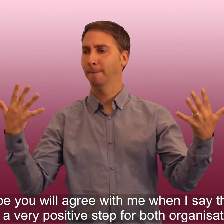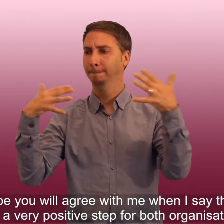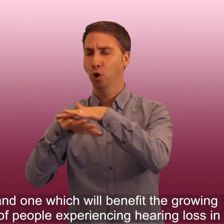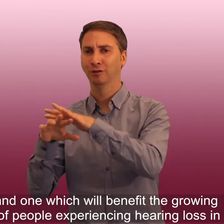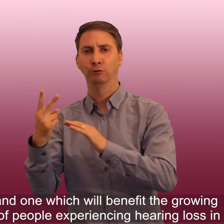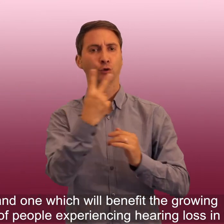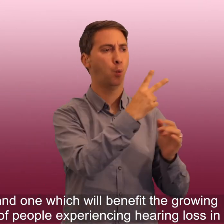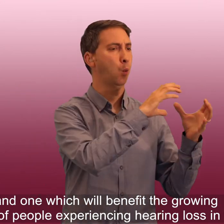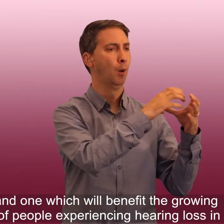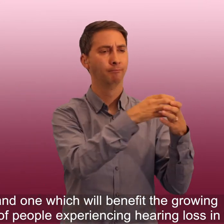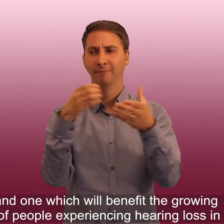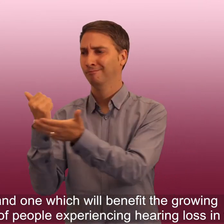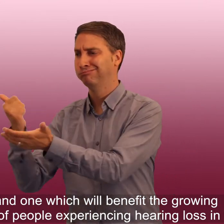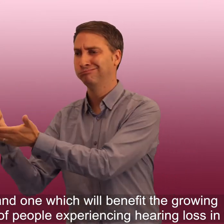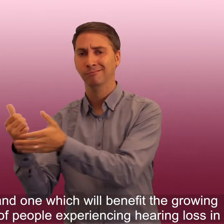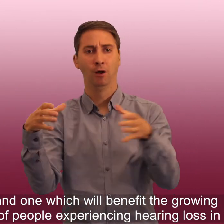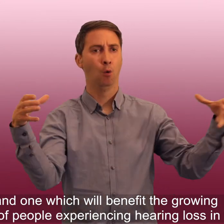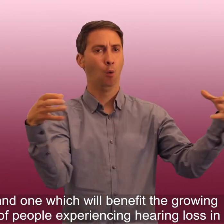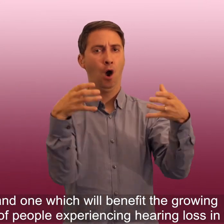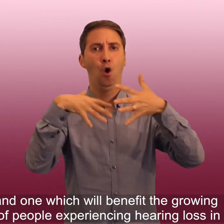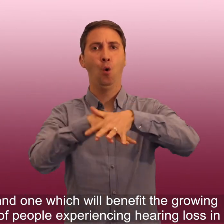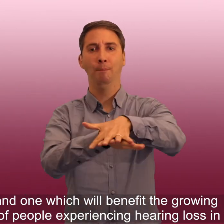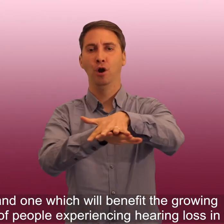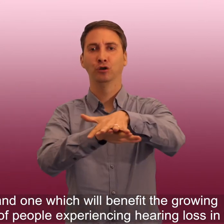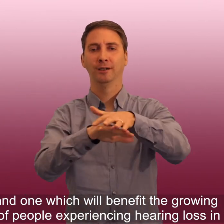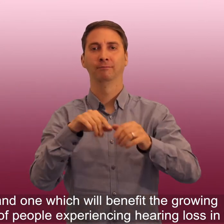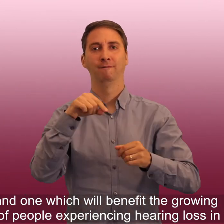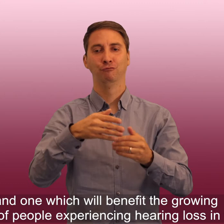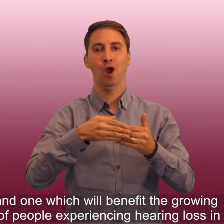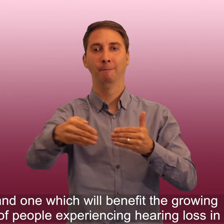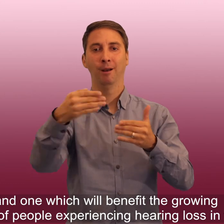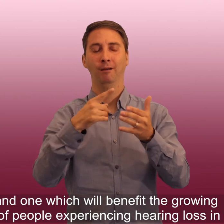one which will benefit the growing number of people experiencing hearing loss in the UK.